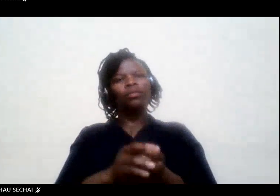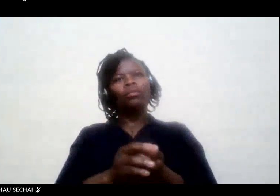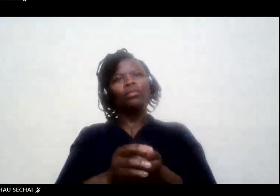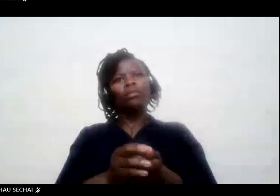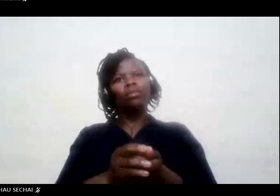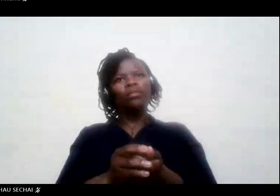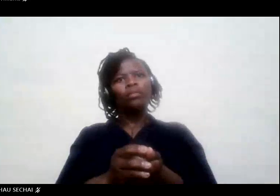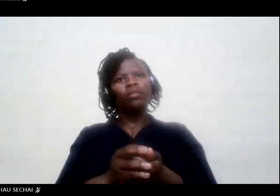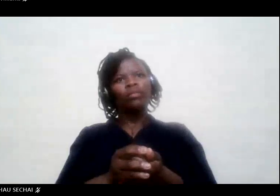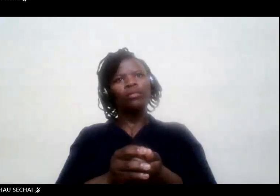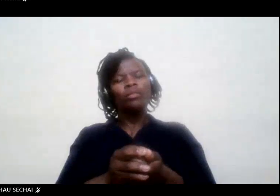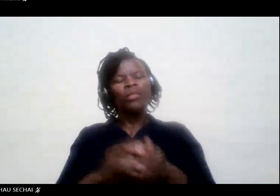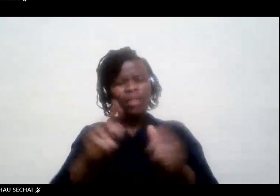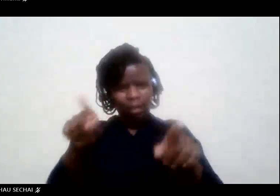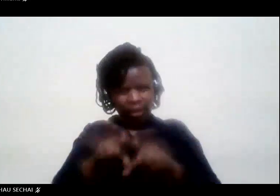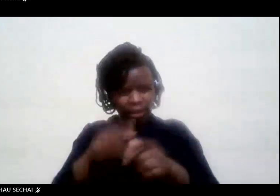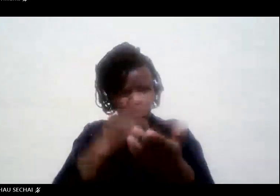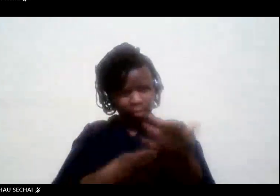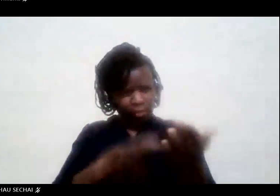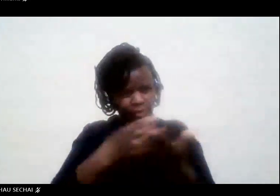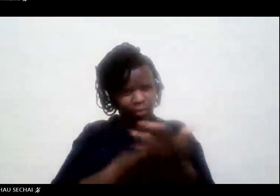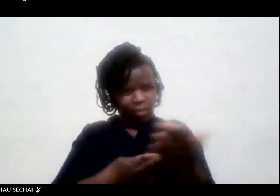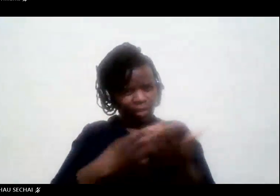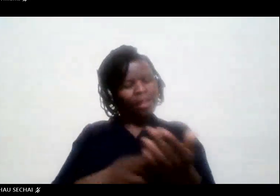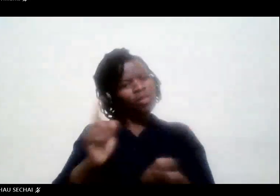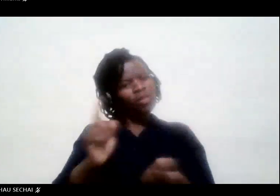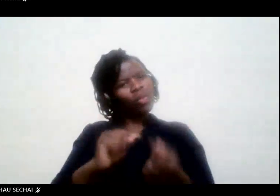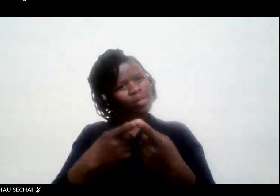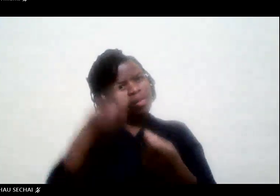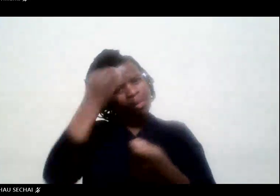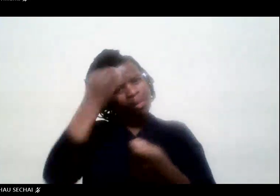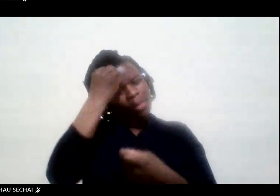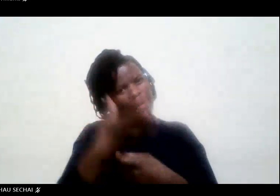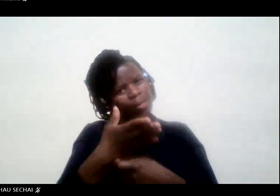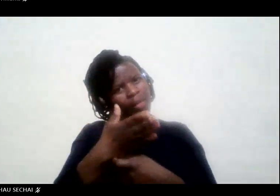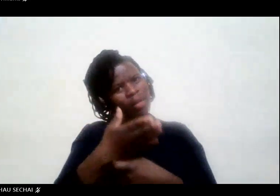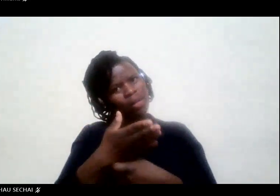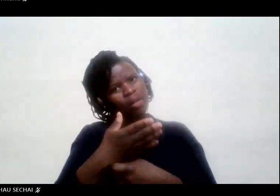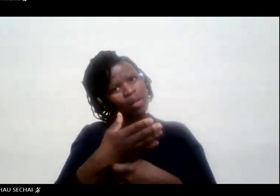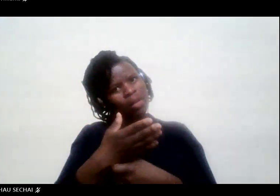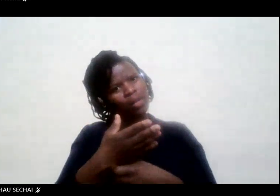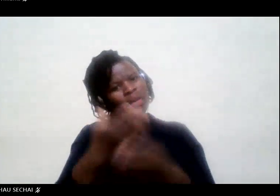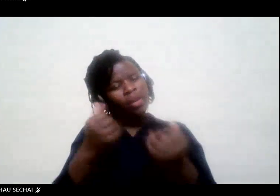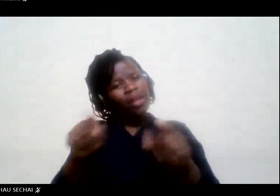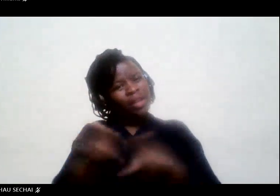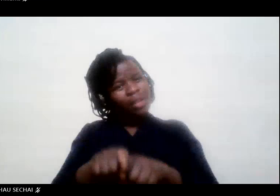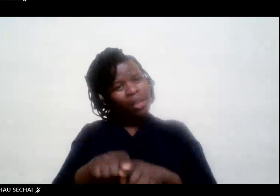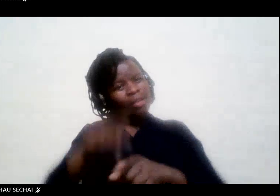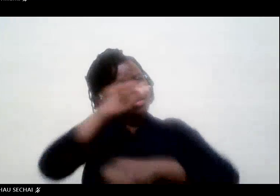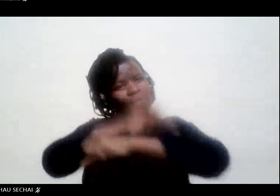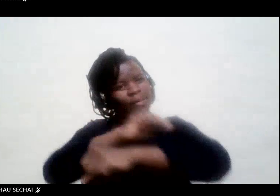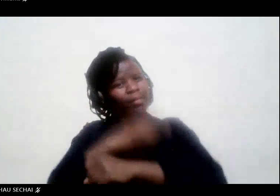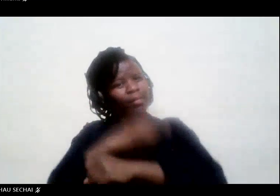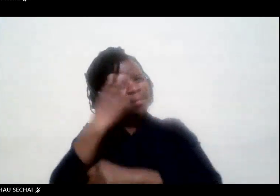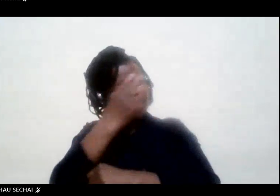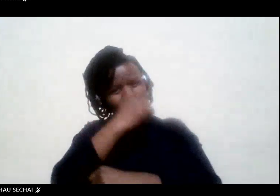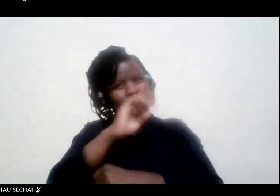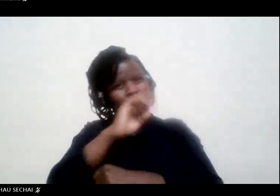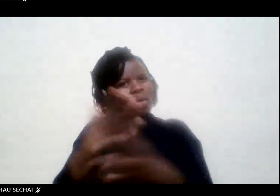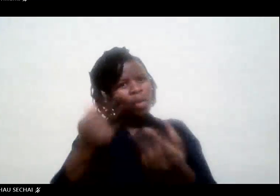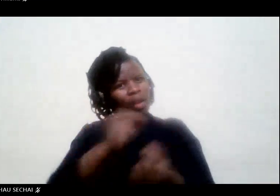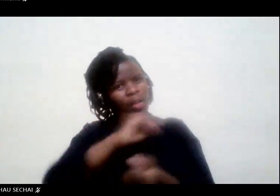the outcomes also means are learners with visual impairment or learners with disabilities able to get the jobs that